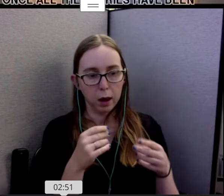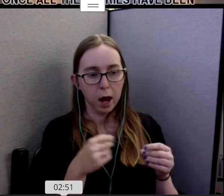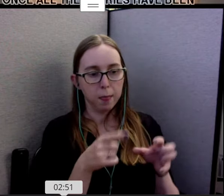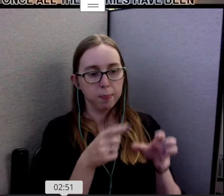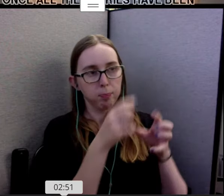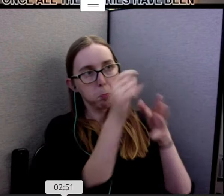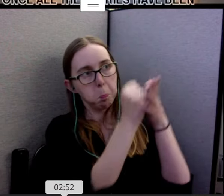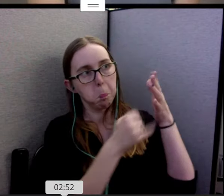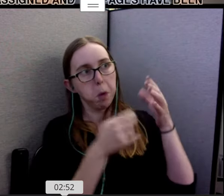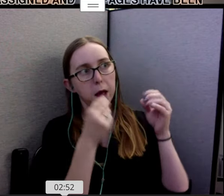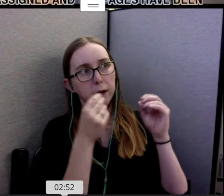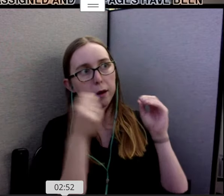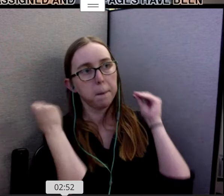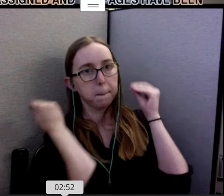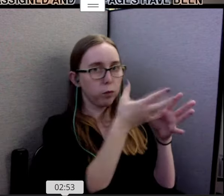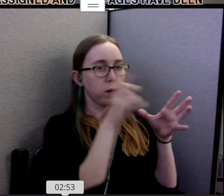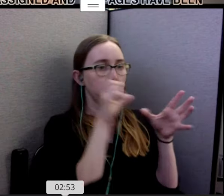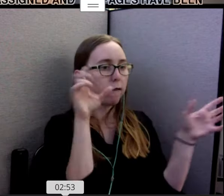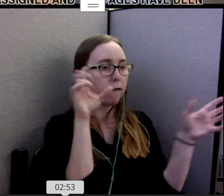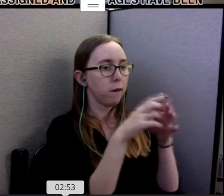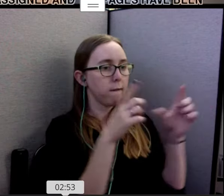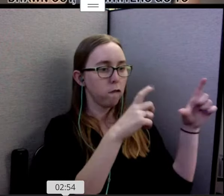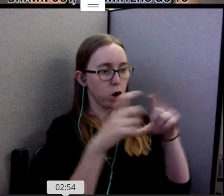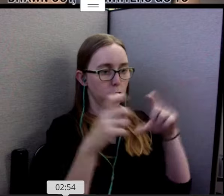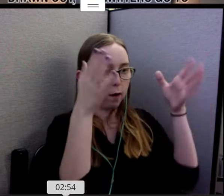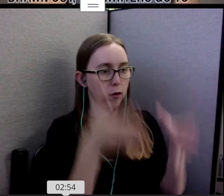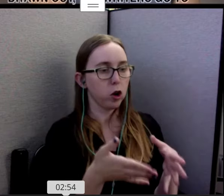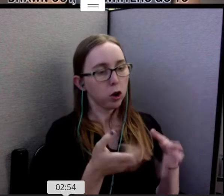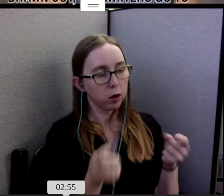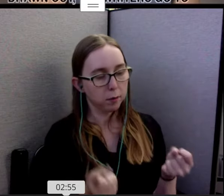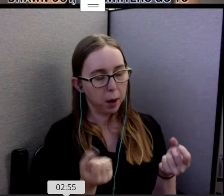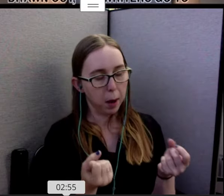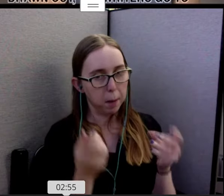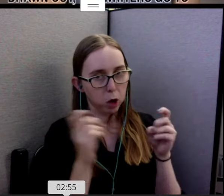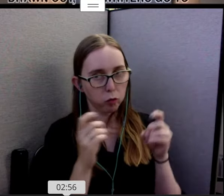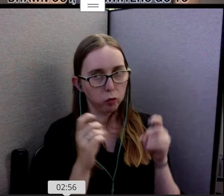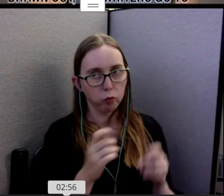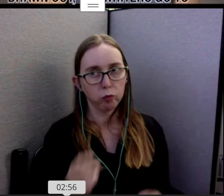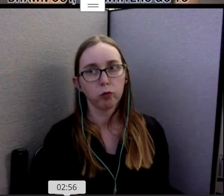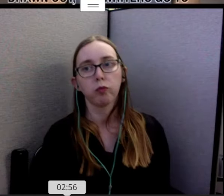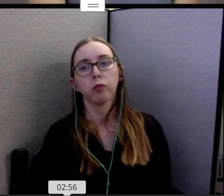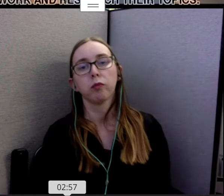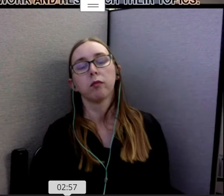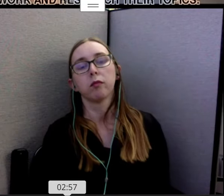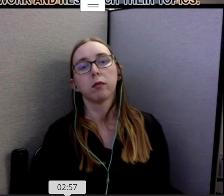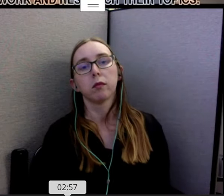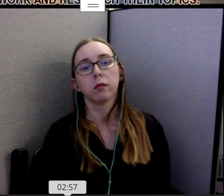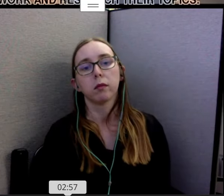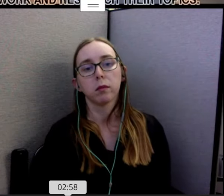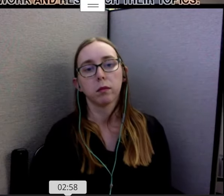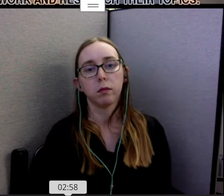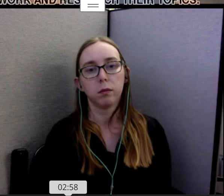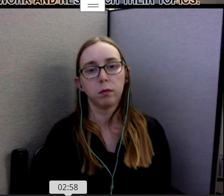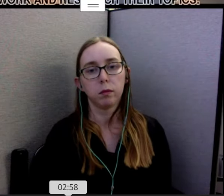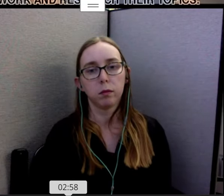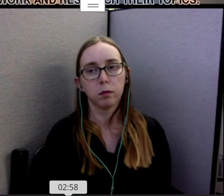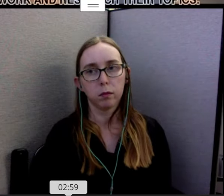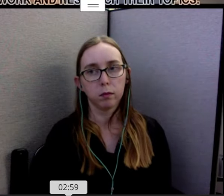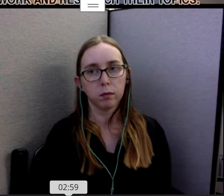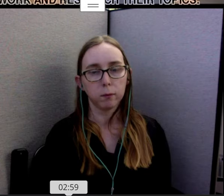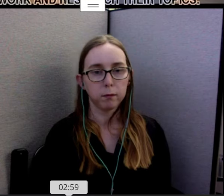Once all the stories have been assigned and the pages have been drawn out, the writers go to work and research